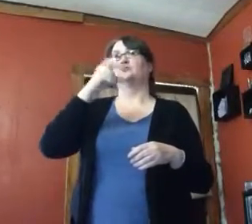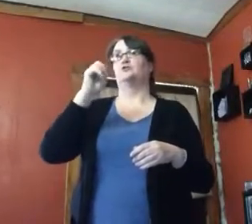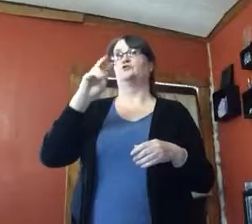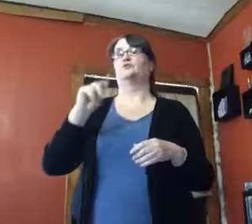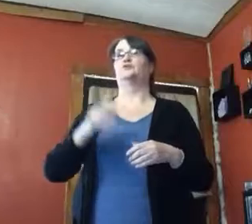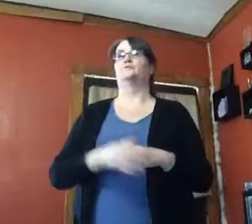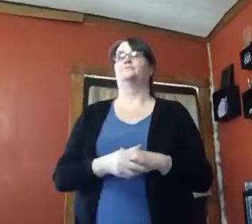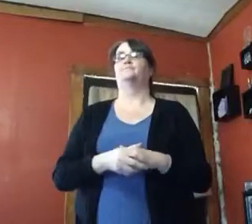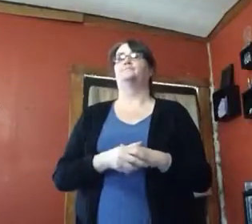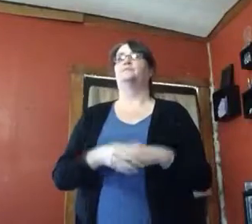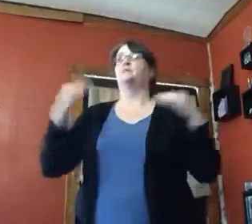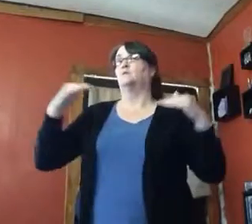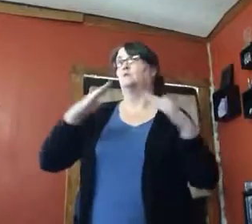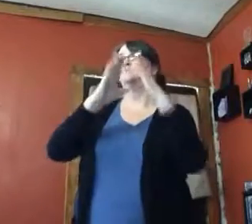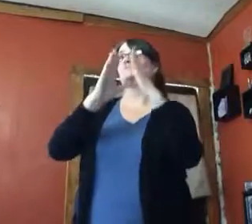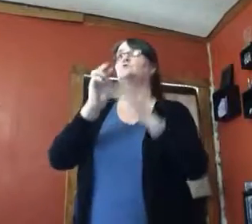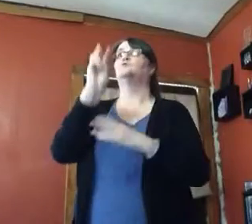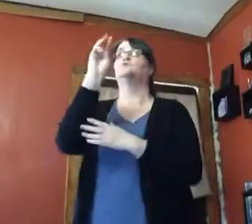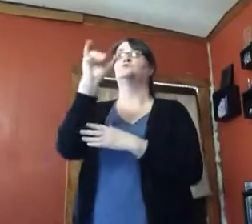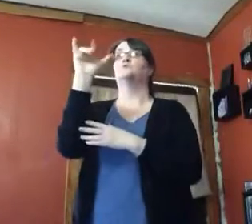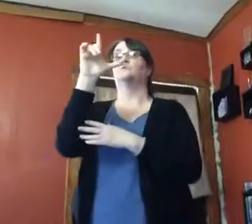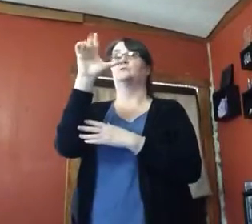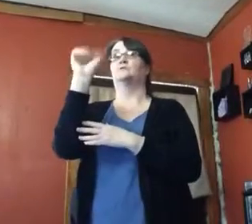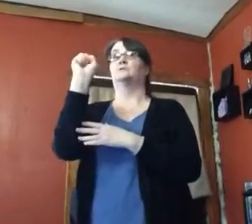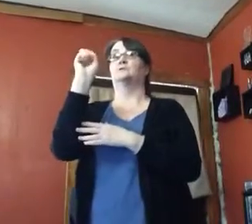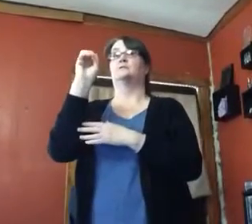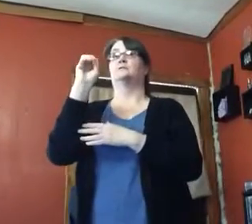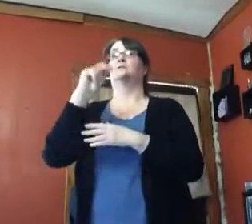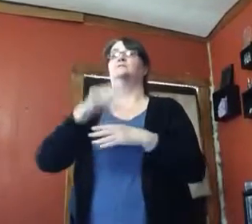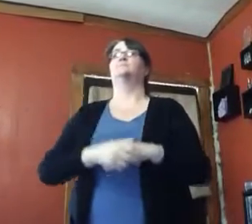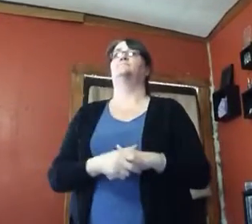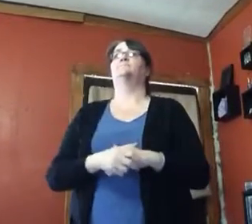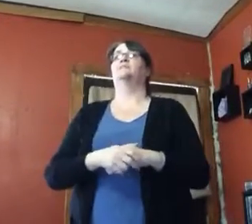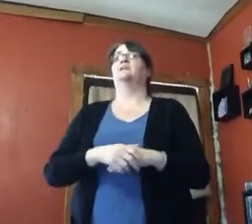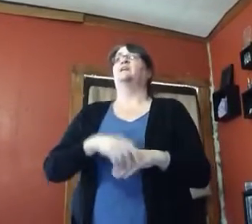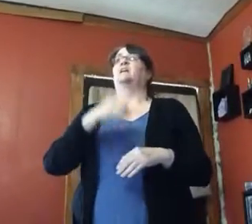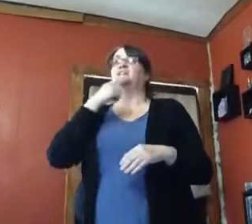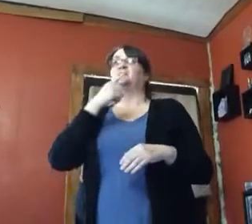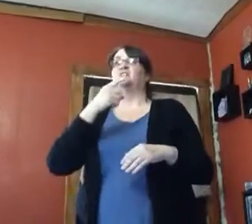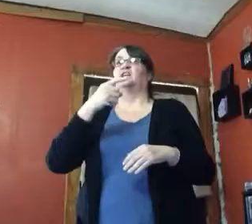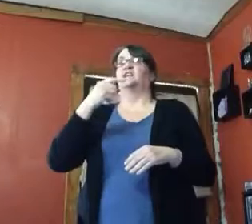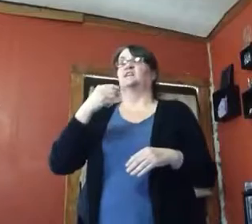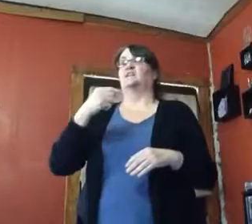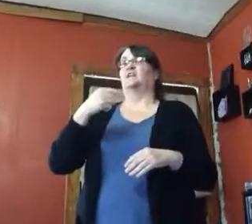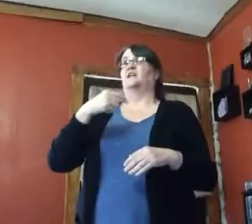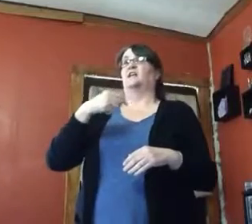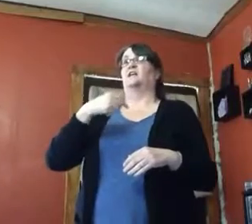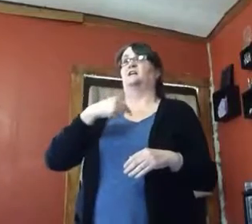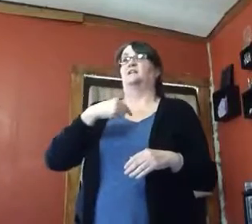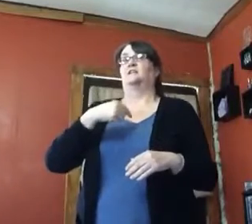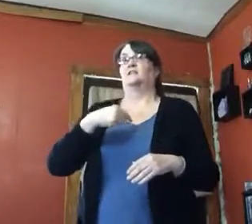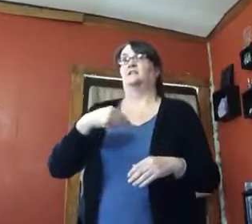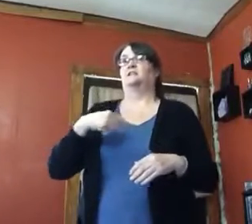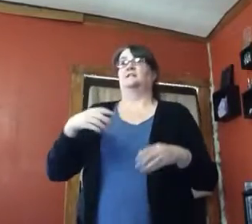got religion, was sober, and that Wilson could do the same if he set aside objections to